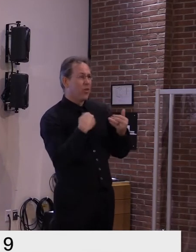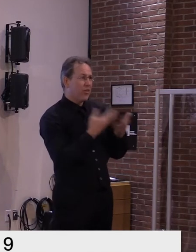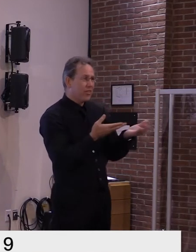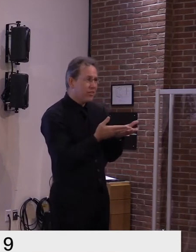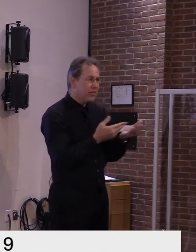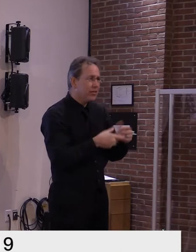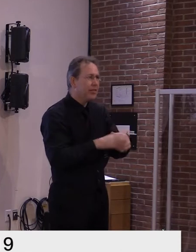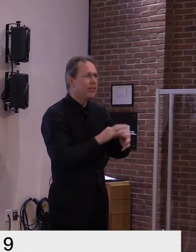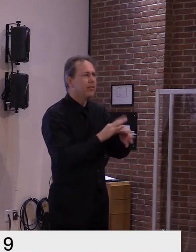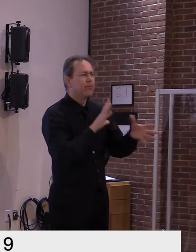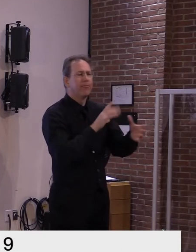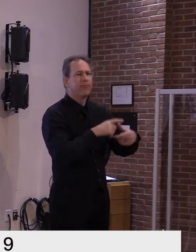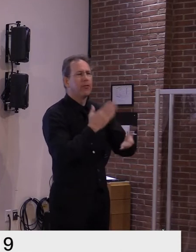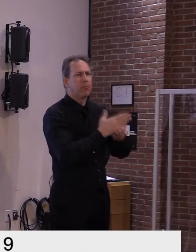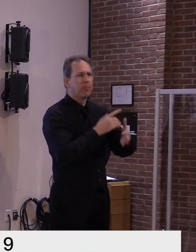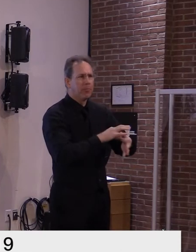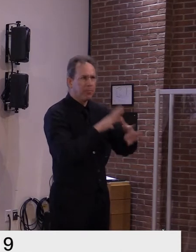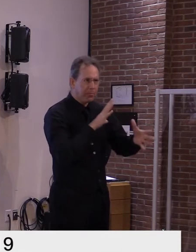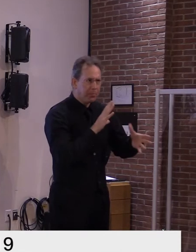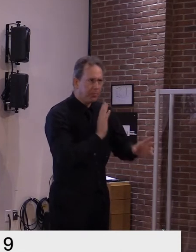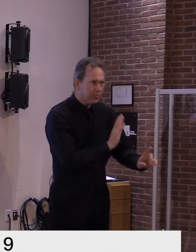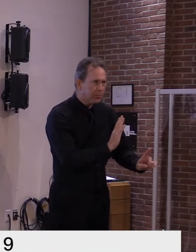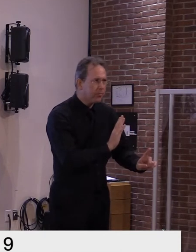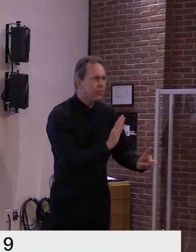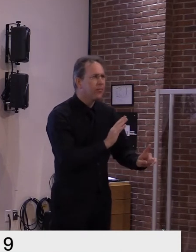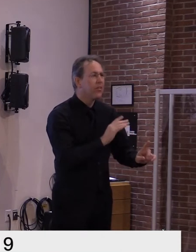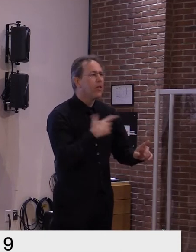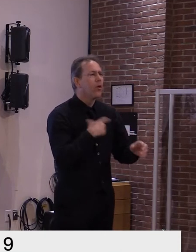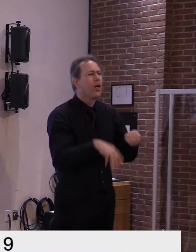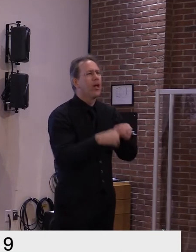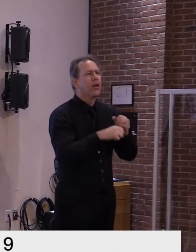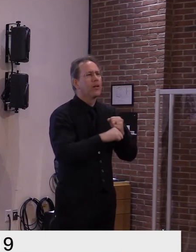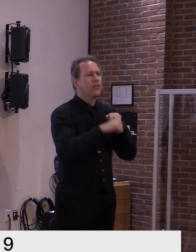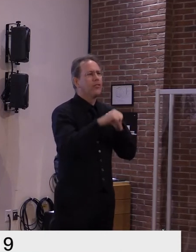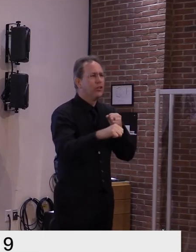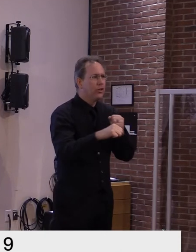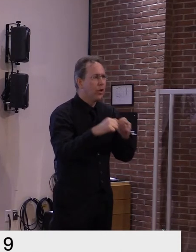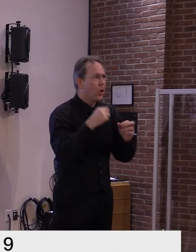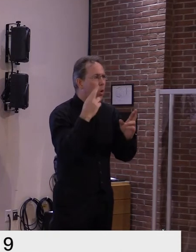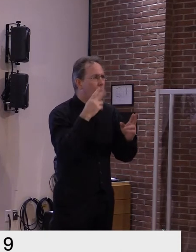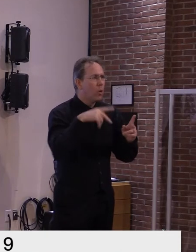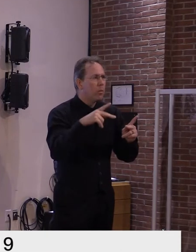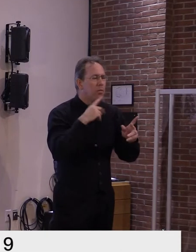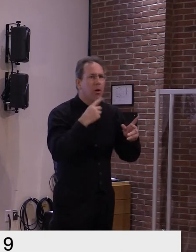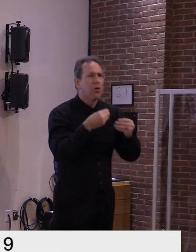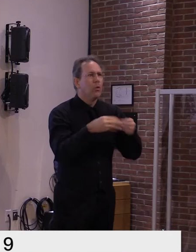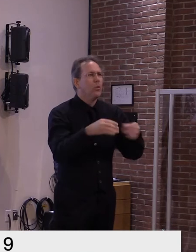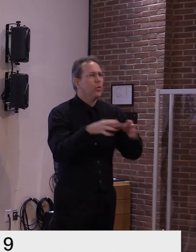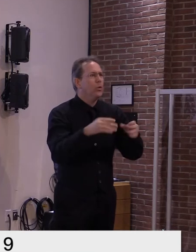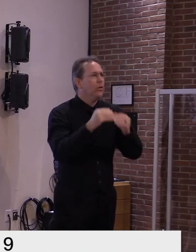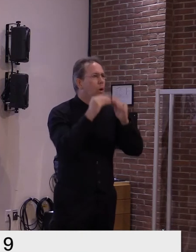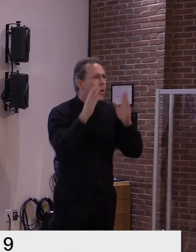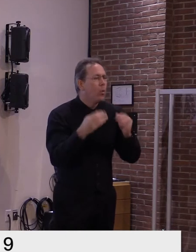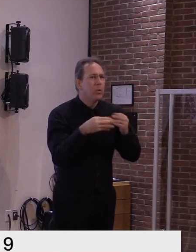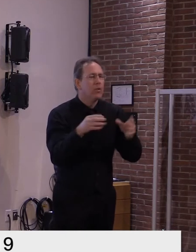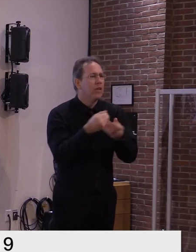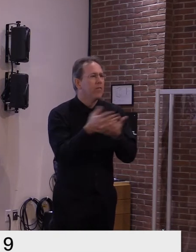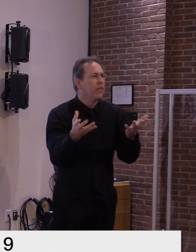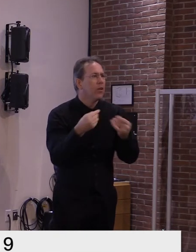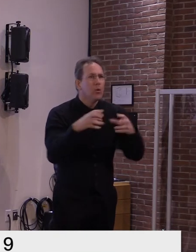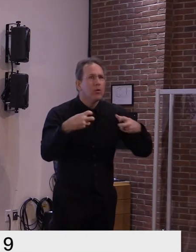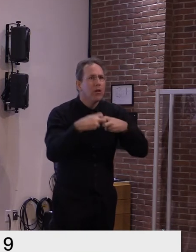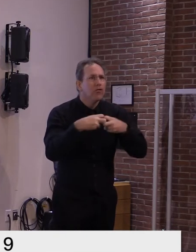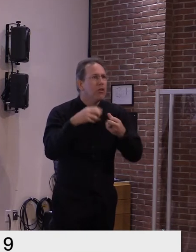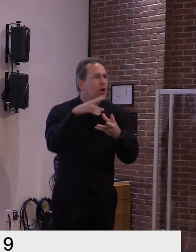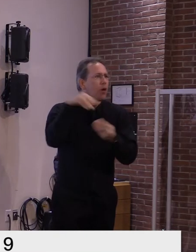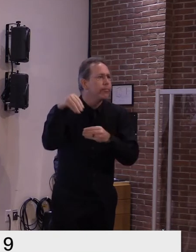disconnections is extended, so hopefully people aren't losing, you know, their connectivity or their